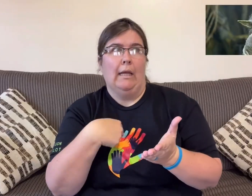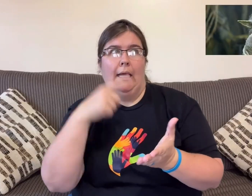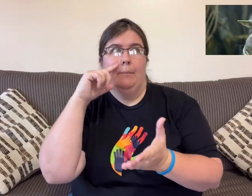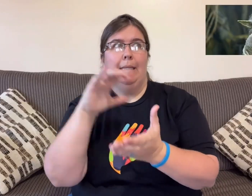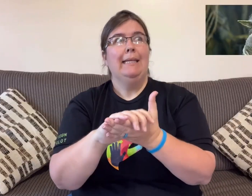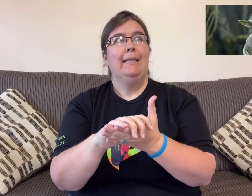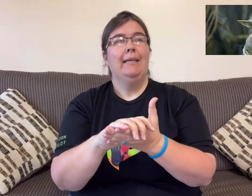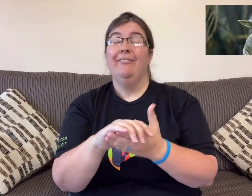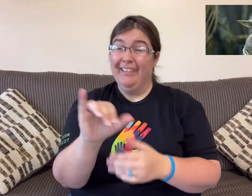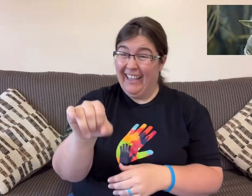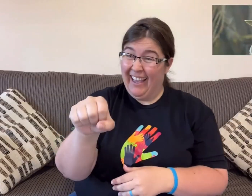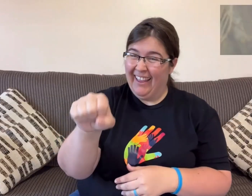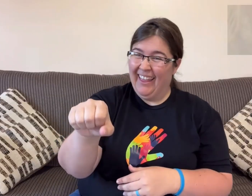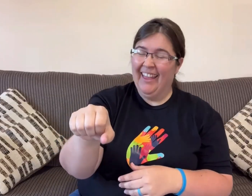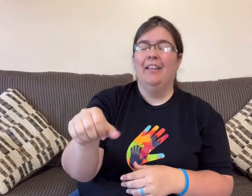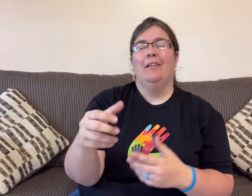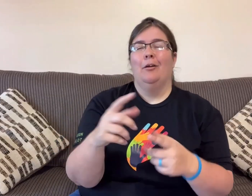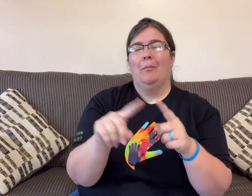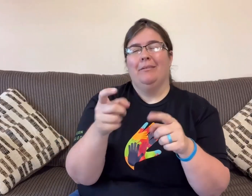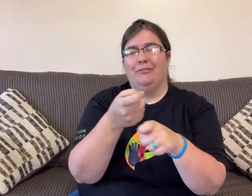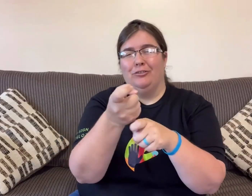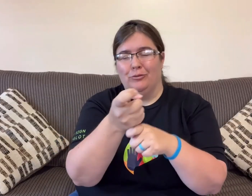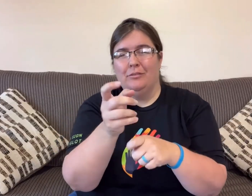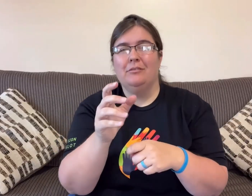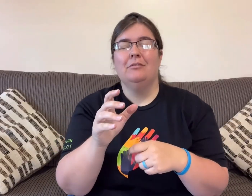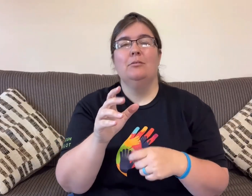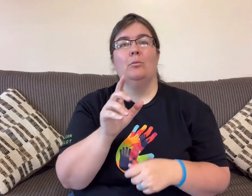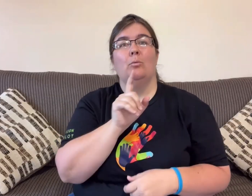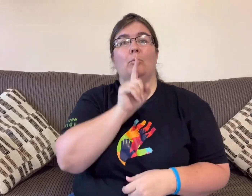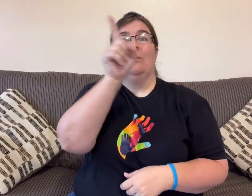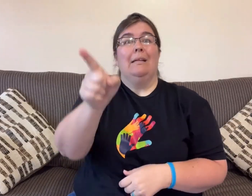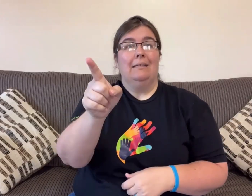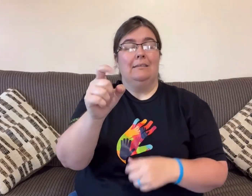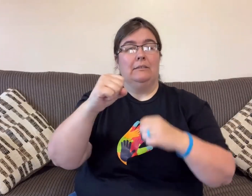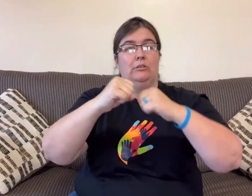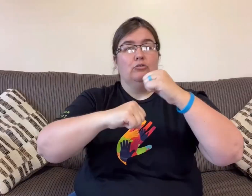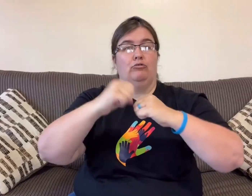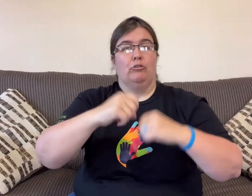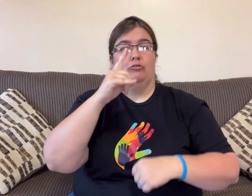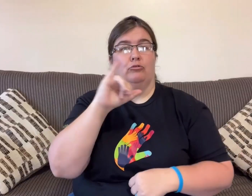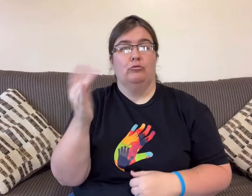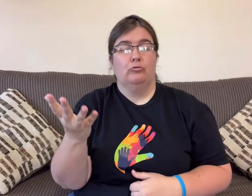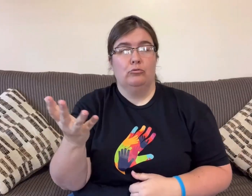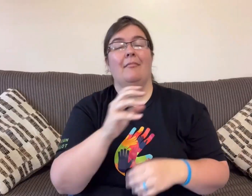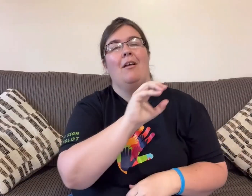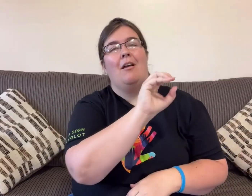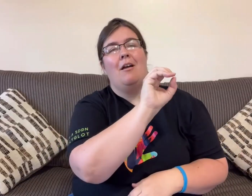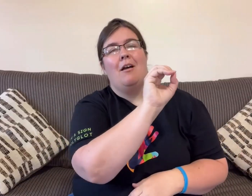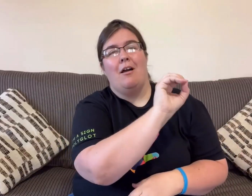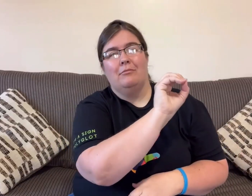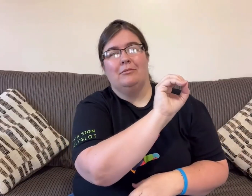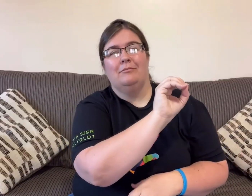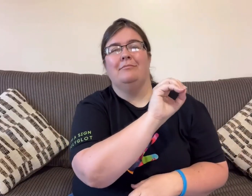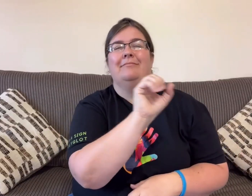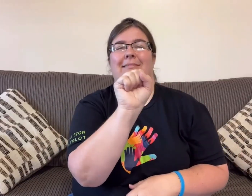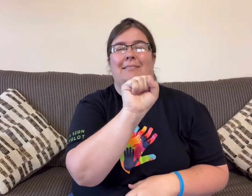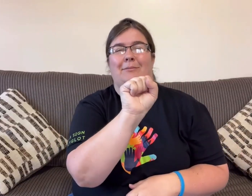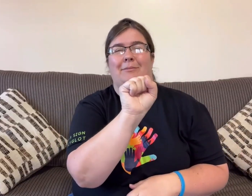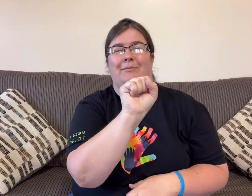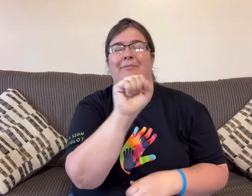I believe. Yes, like that. And I'm joking, but still, real ASL structure often looks like object, subject,